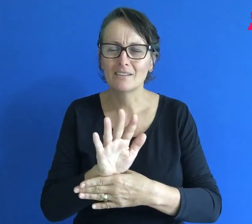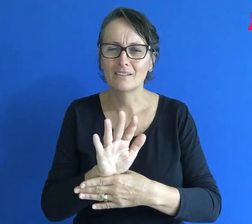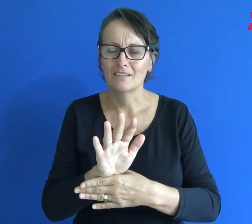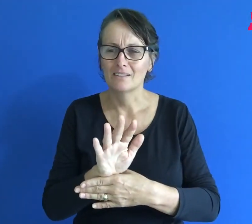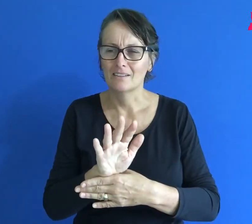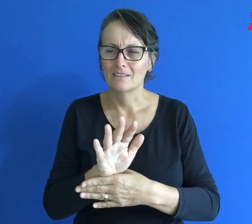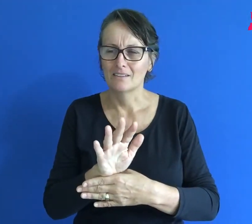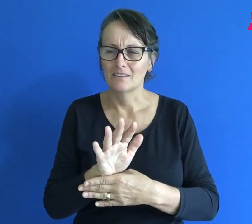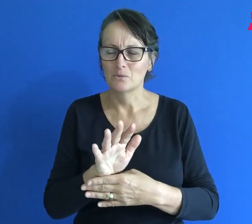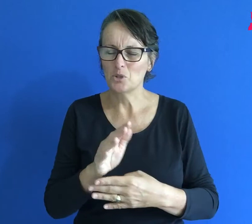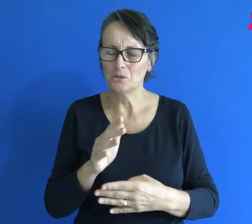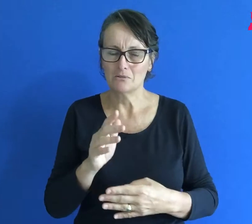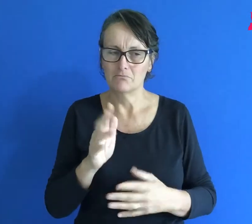more, and then a bit more.